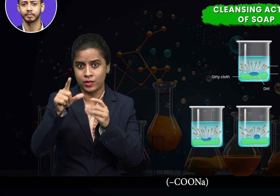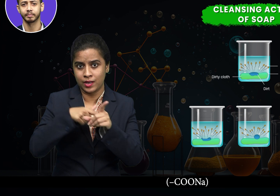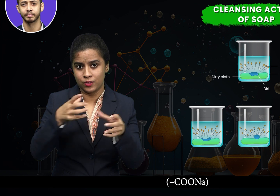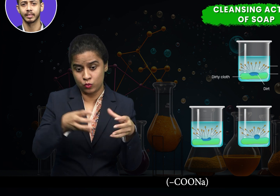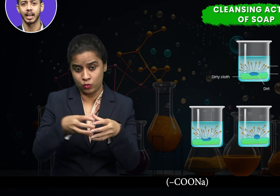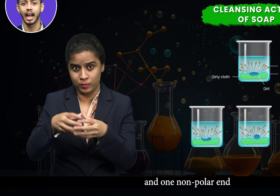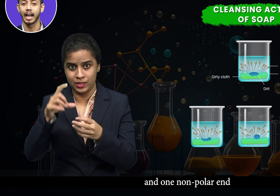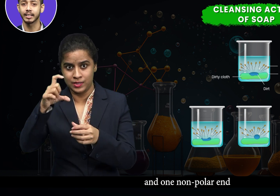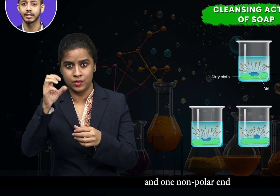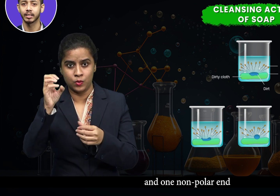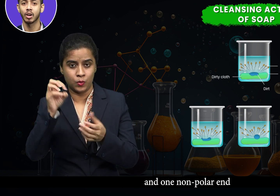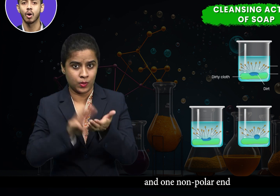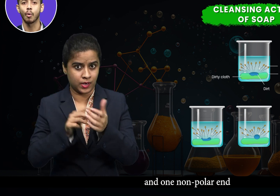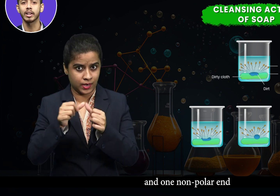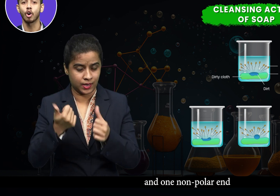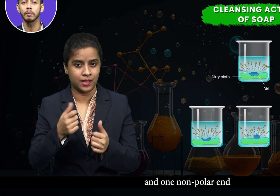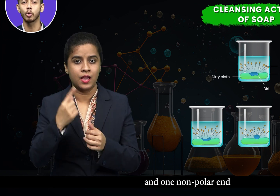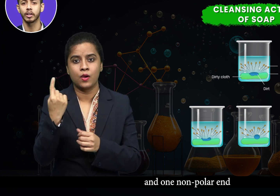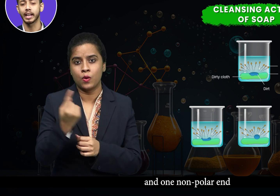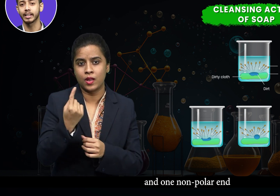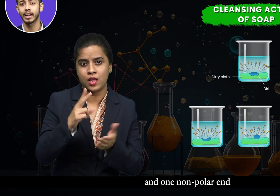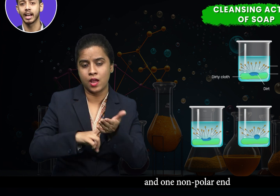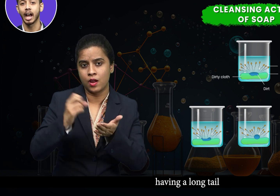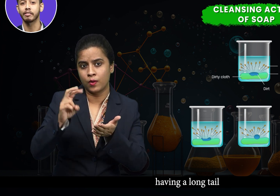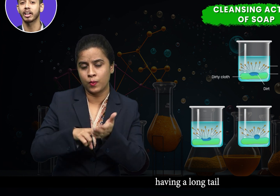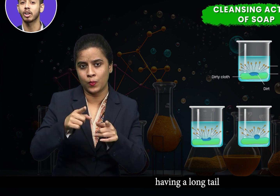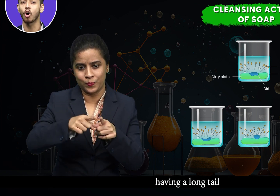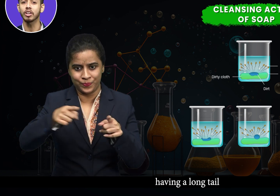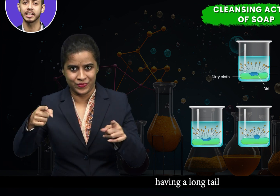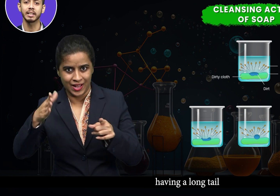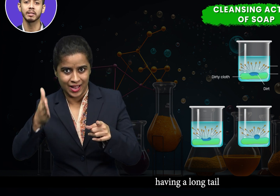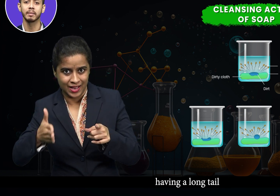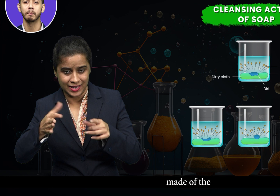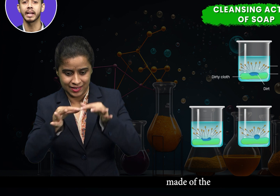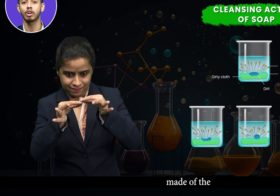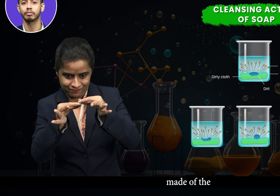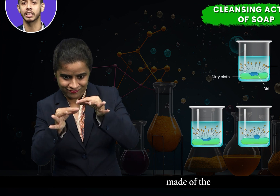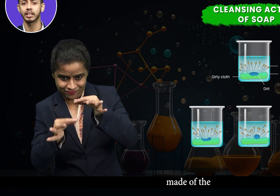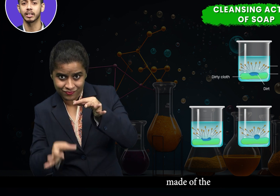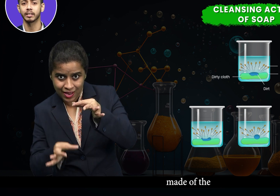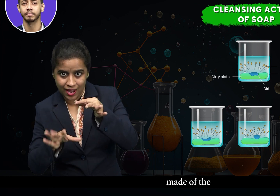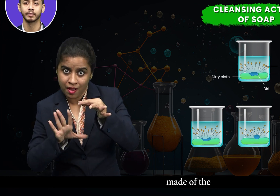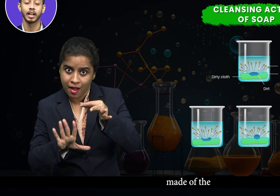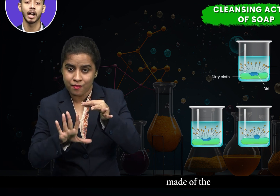COONA, and one non-polar end having a long tail made of